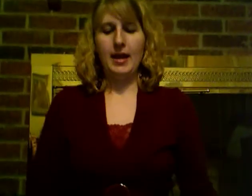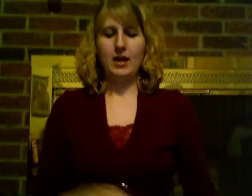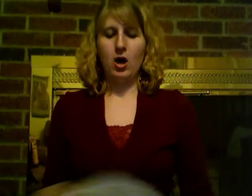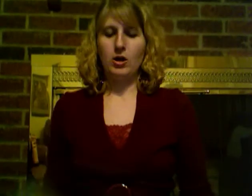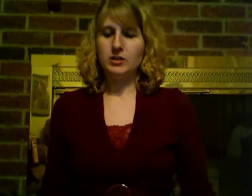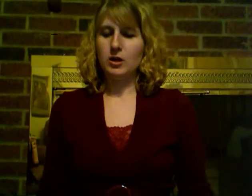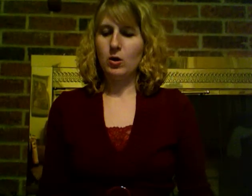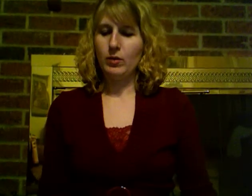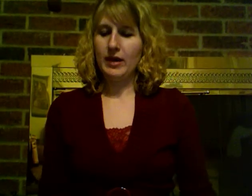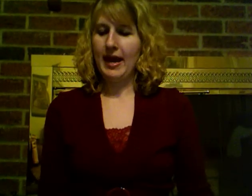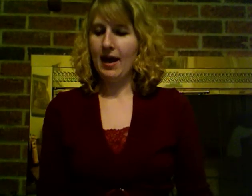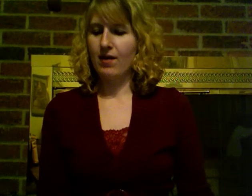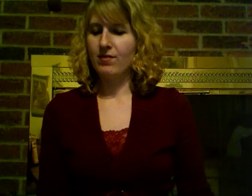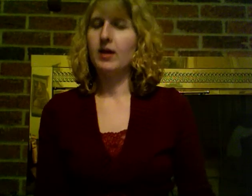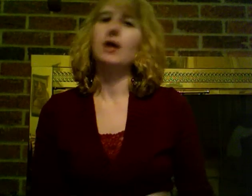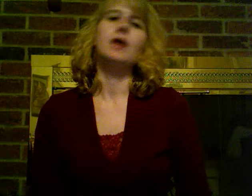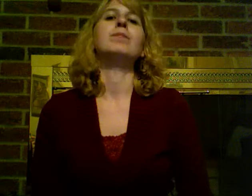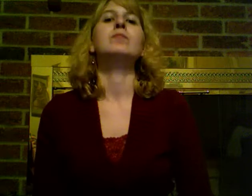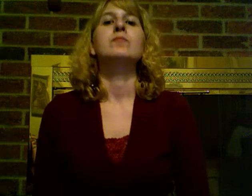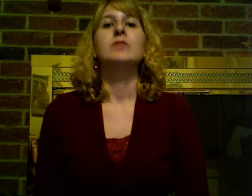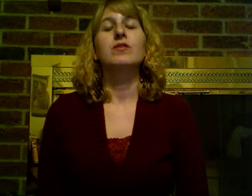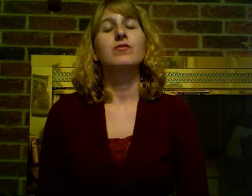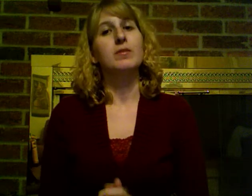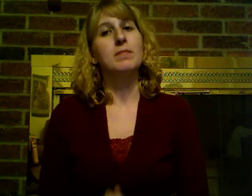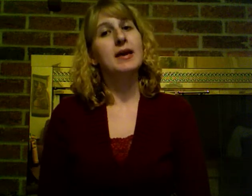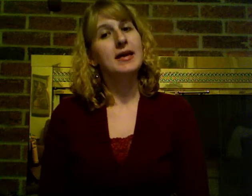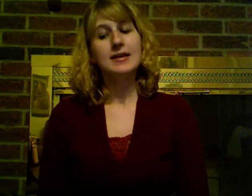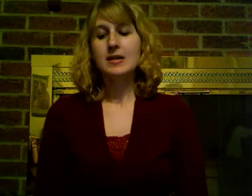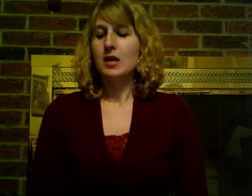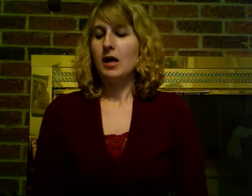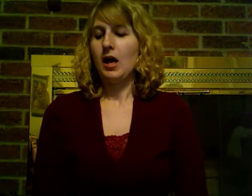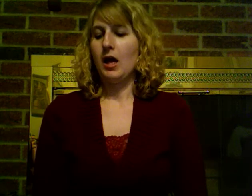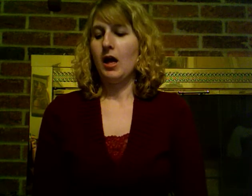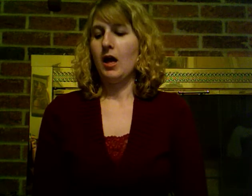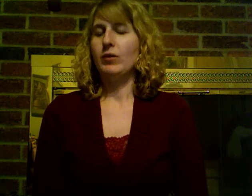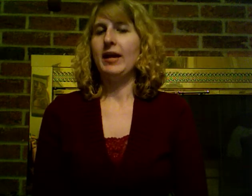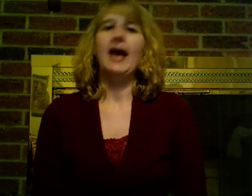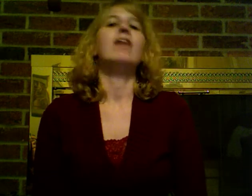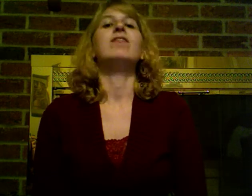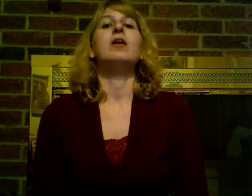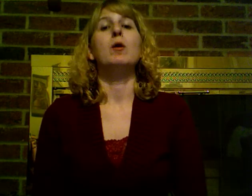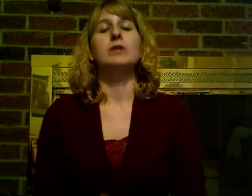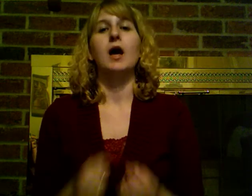And also we have, for the man, we have a bow tie.